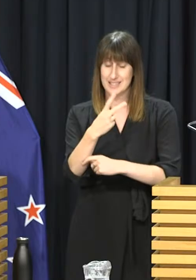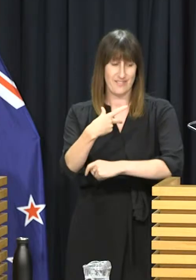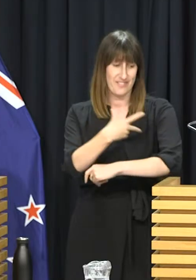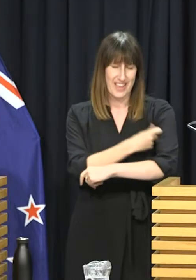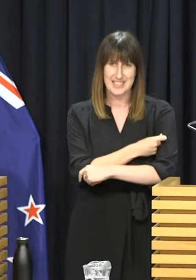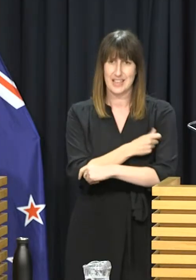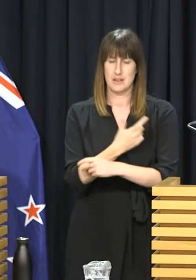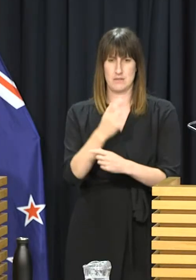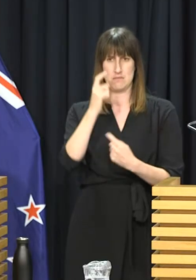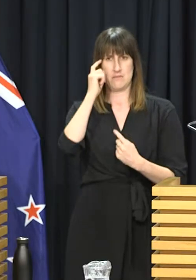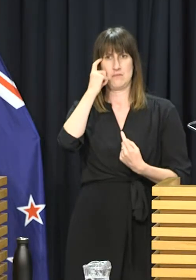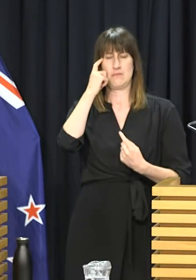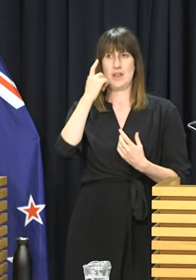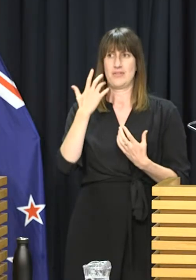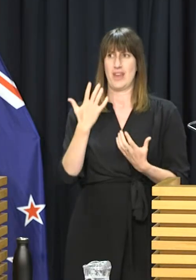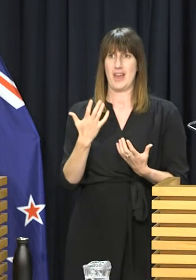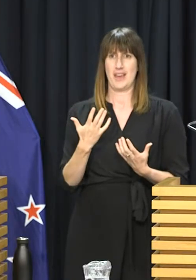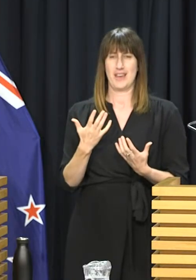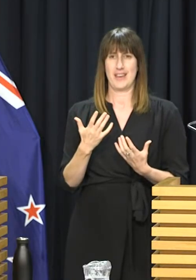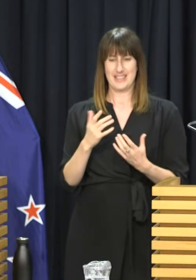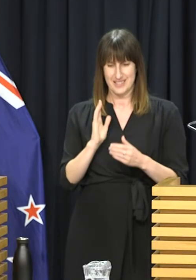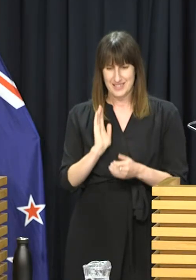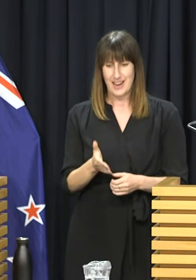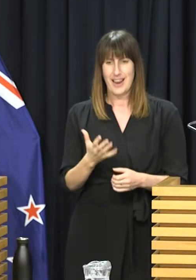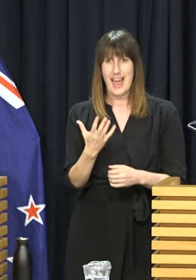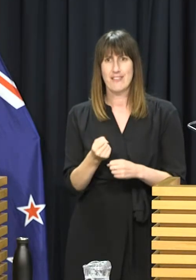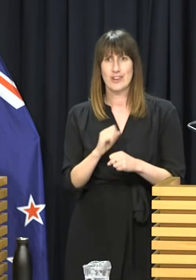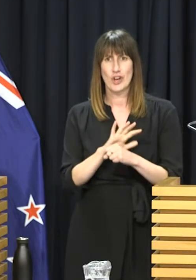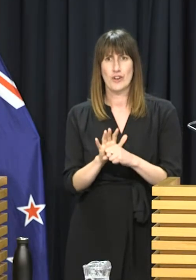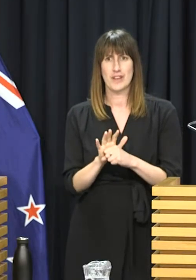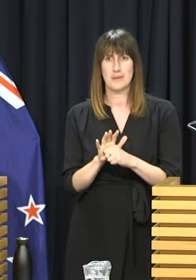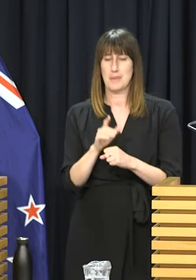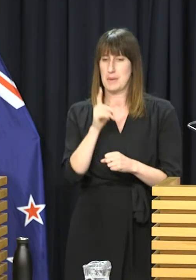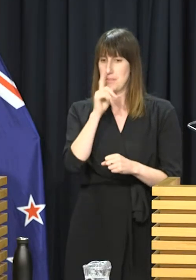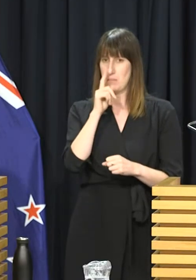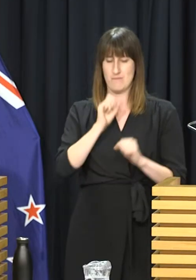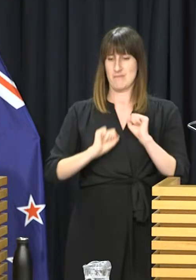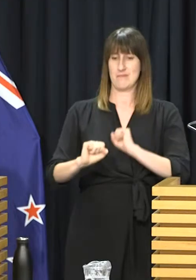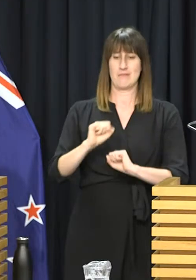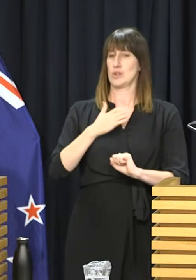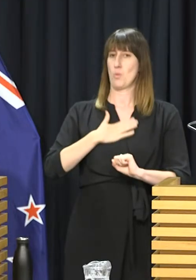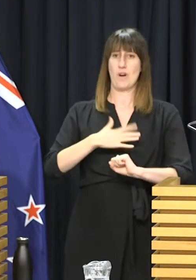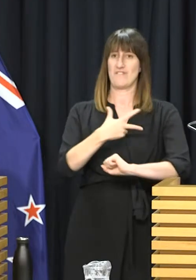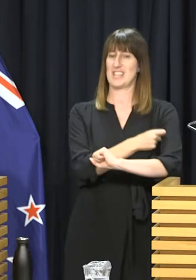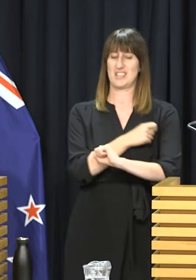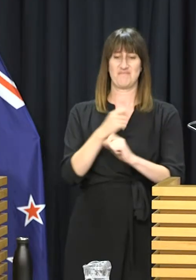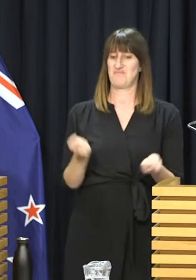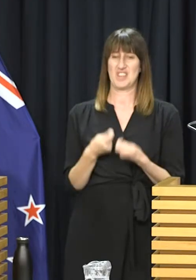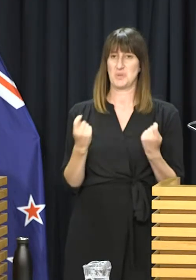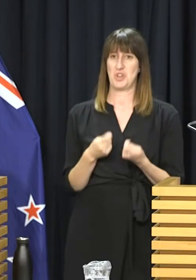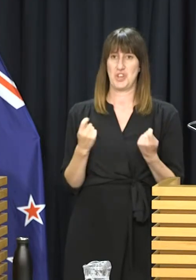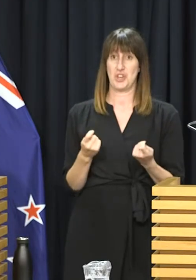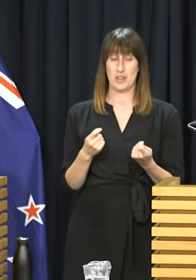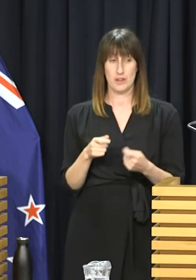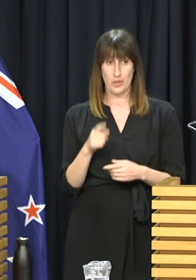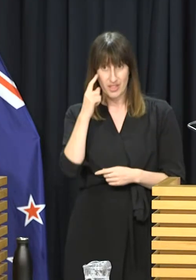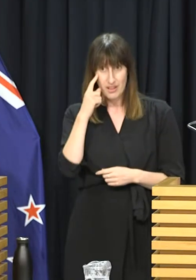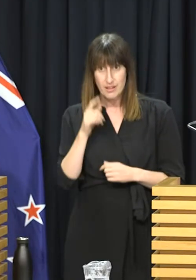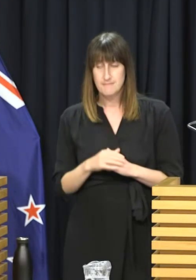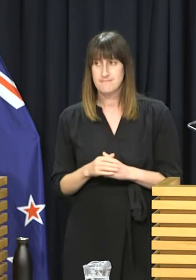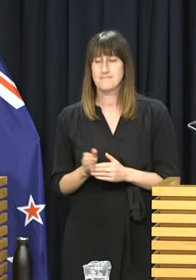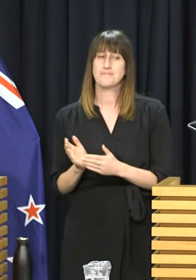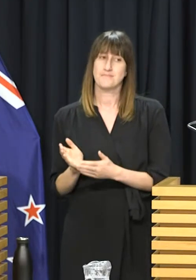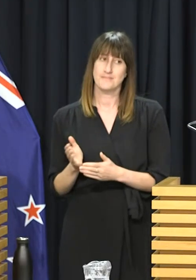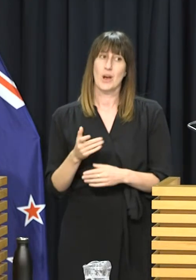Look, we know that we've still got a degree of vaccine hesitancy out there, and of course we're going to continue to share fact-based information so that people can